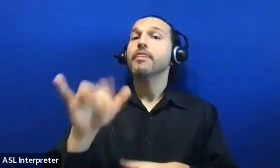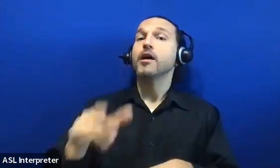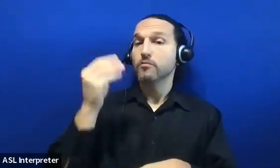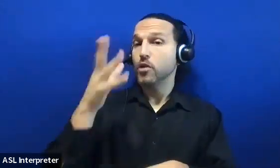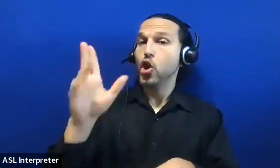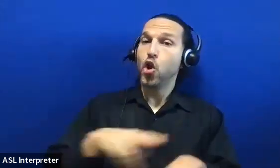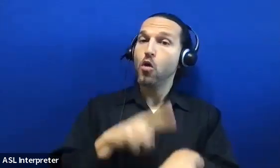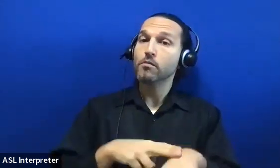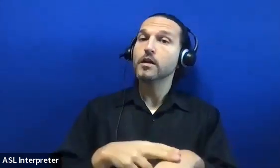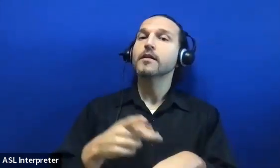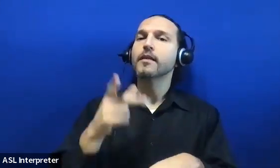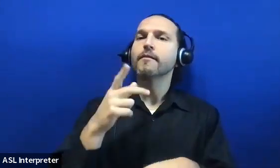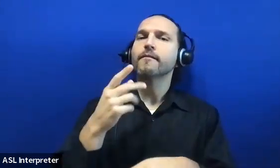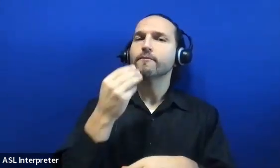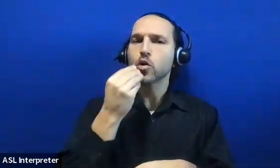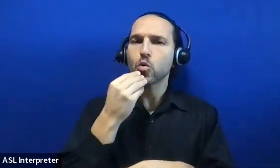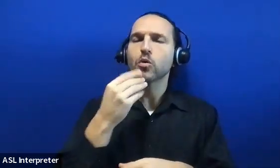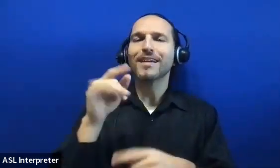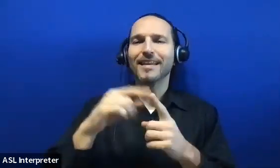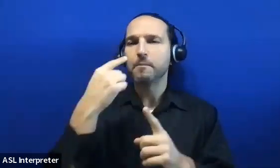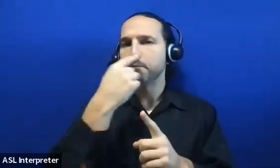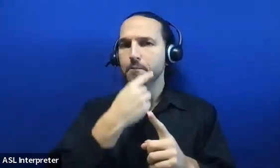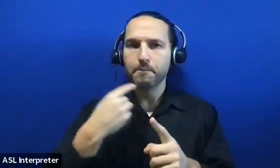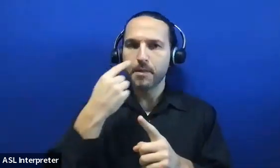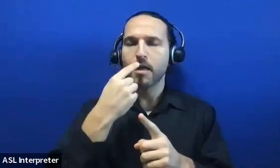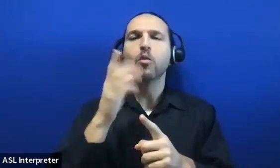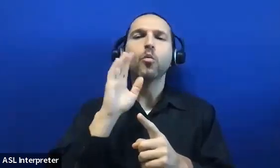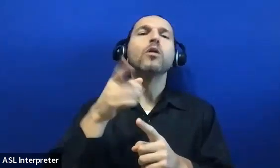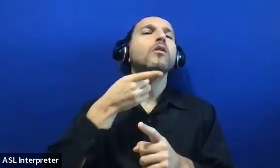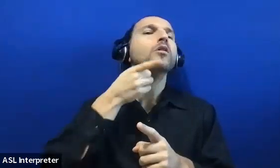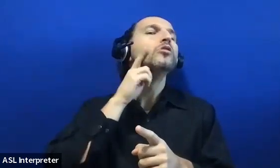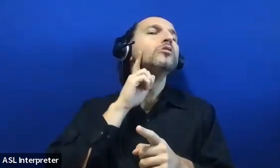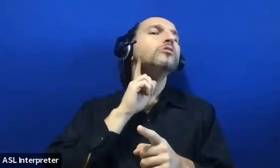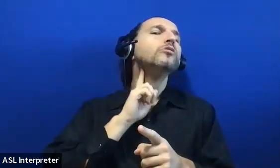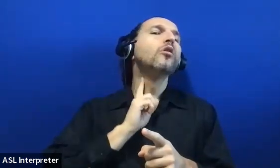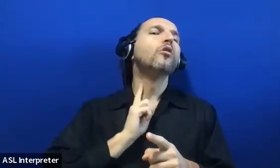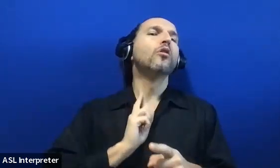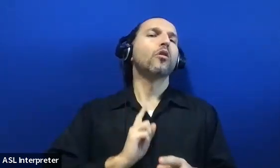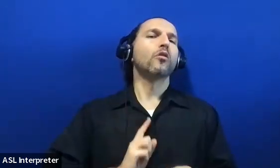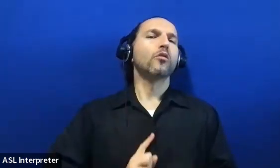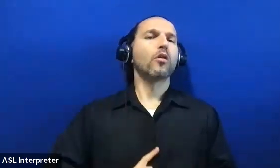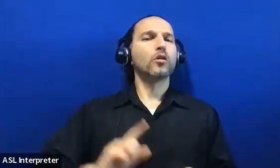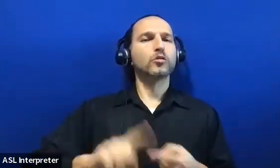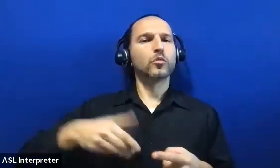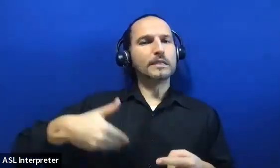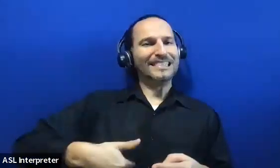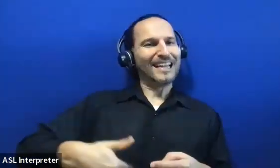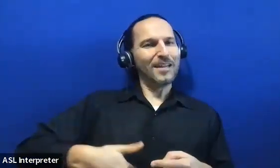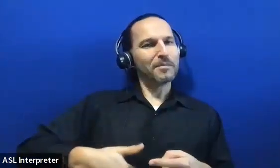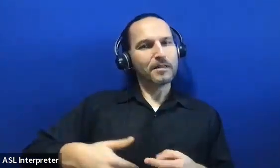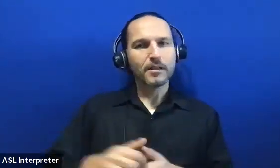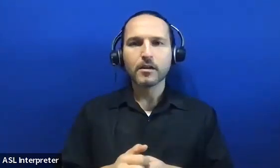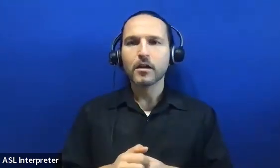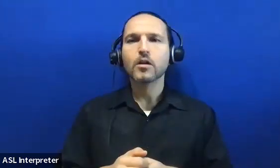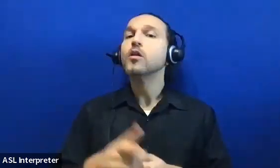we eat, the food goes in our mouth and it travels down our throat to the stomach. We do not want the food